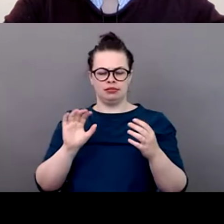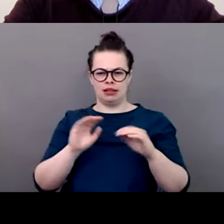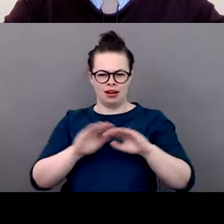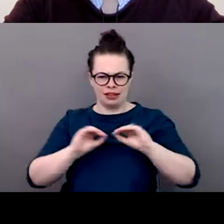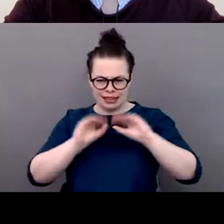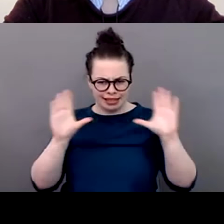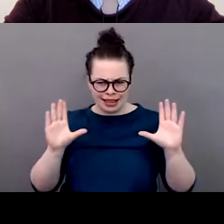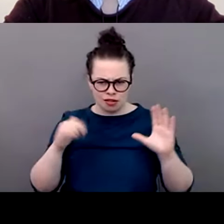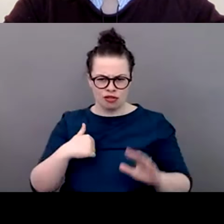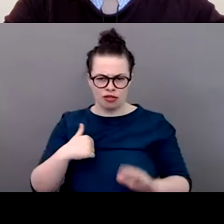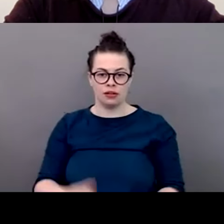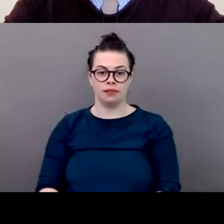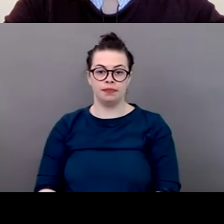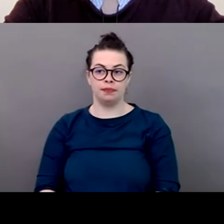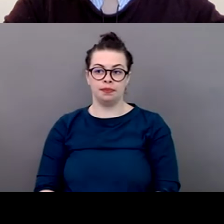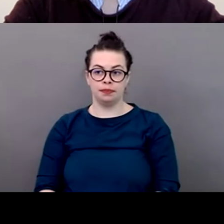question.